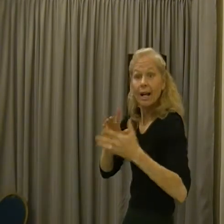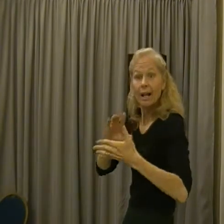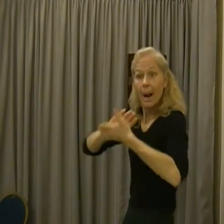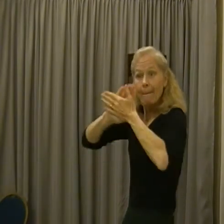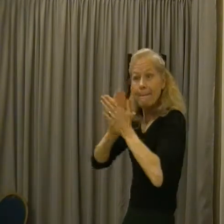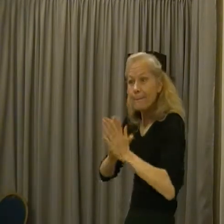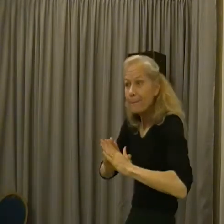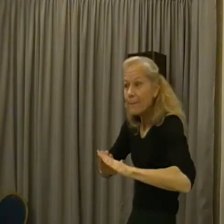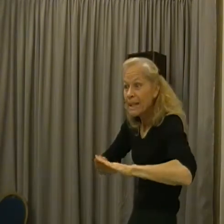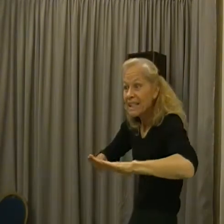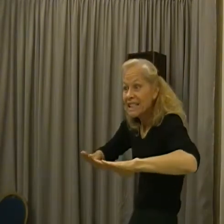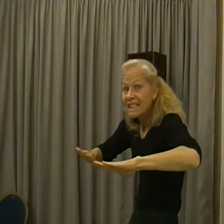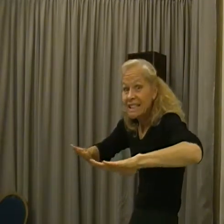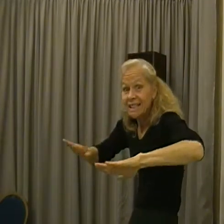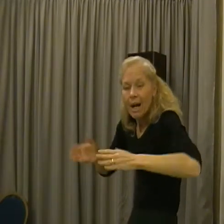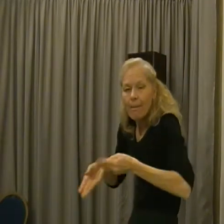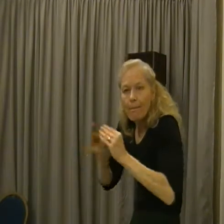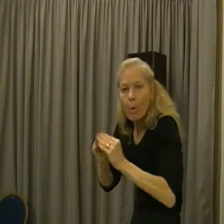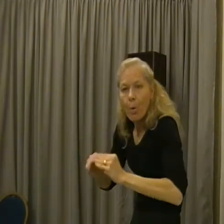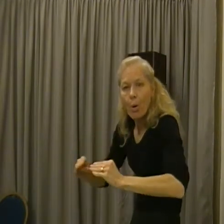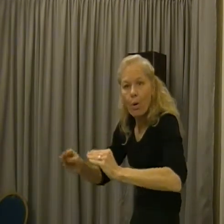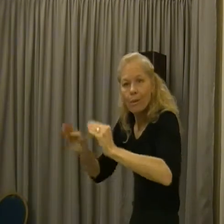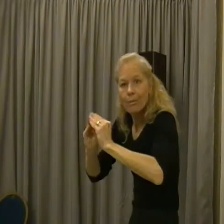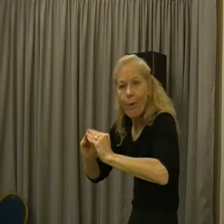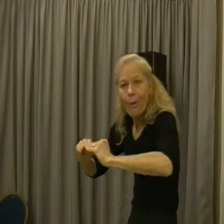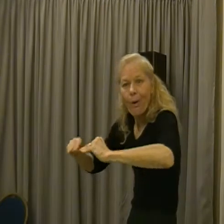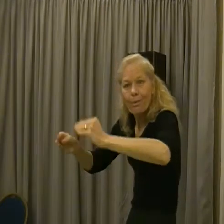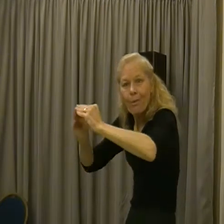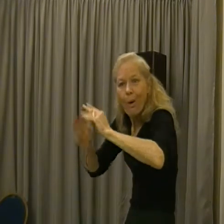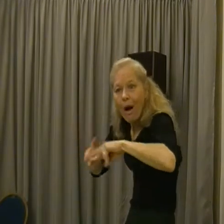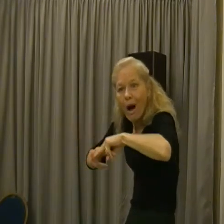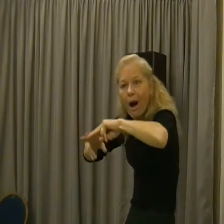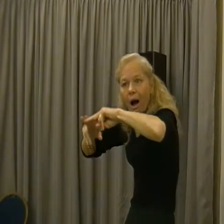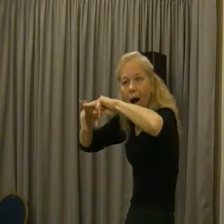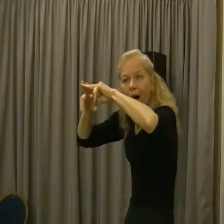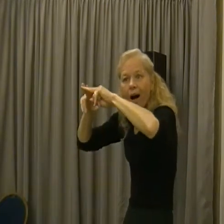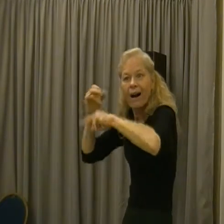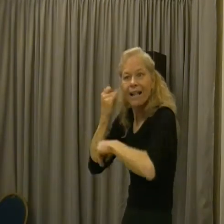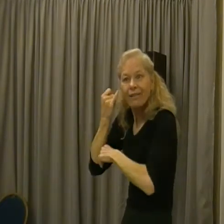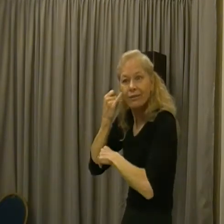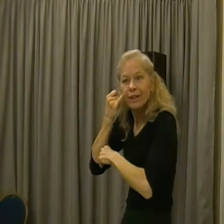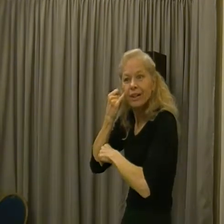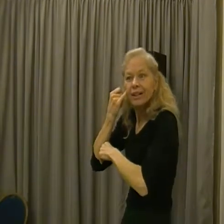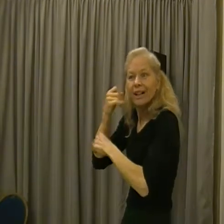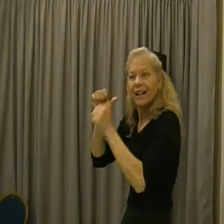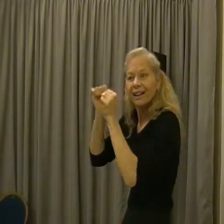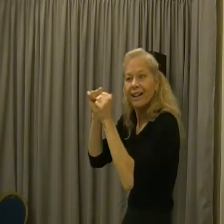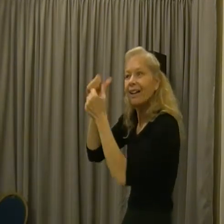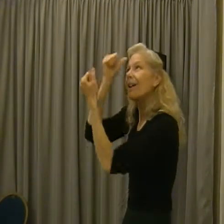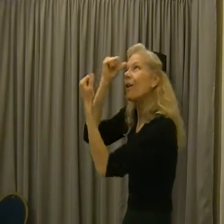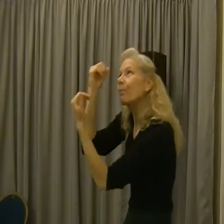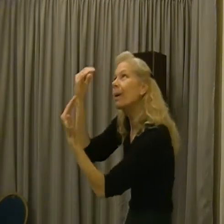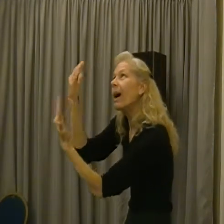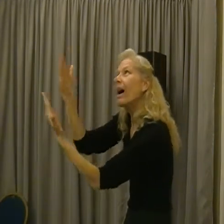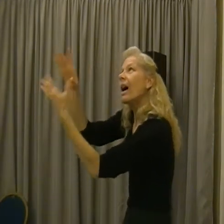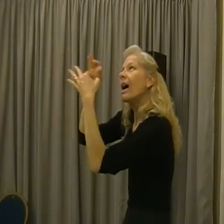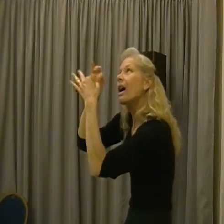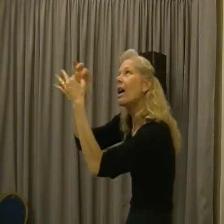begin by God's Spirit to walk in practical righteousness, we have peace. The believer comes into a hard trial, you know, who's